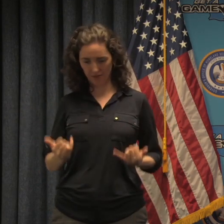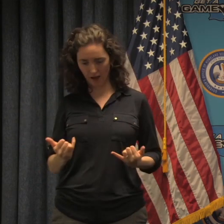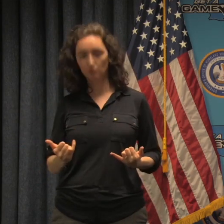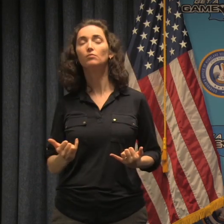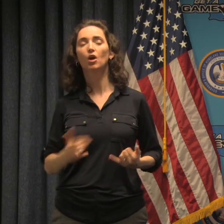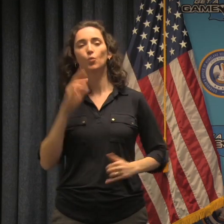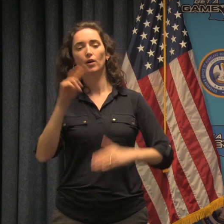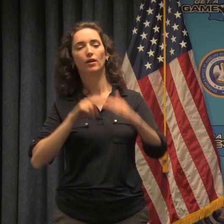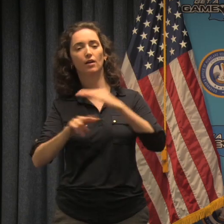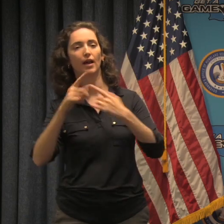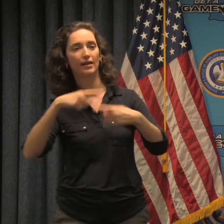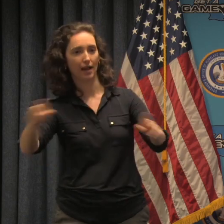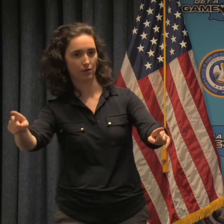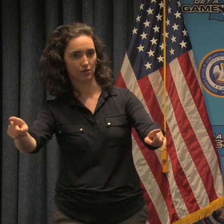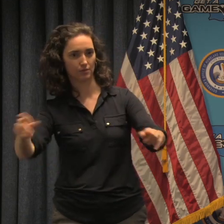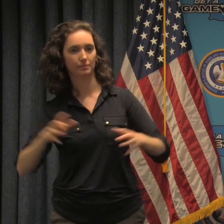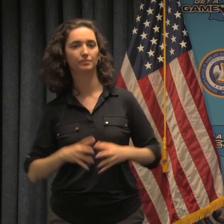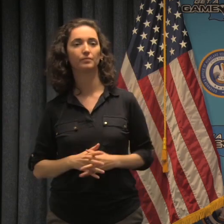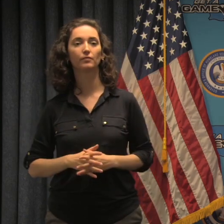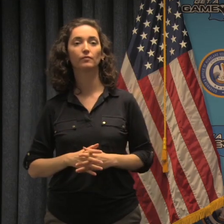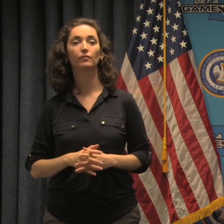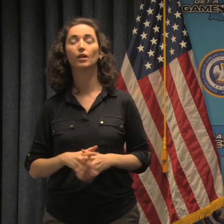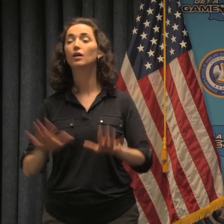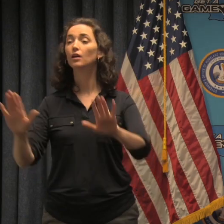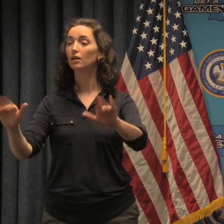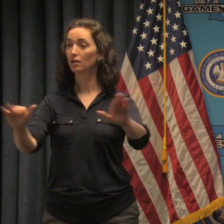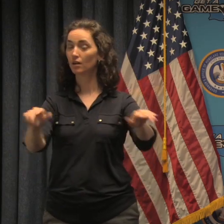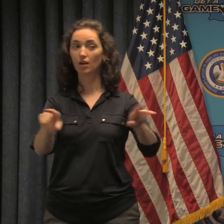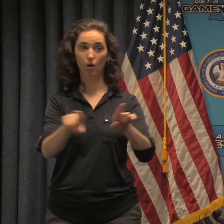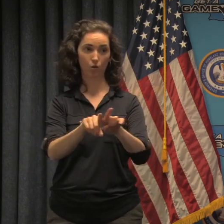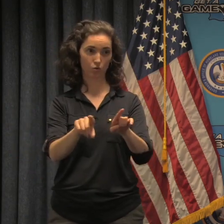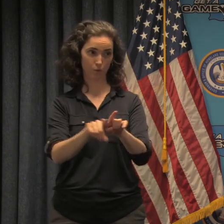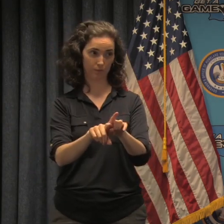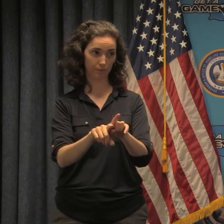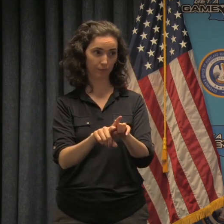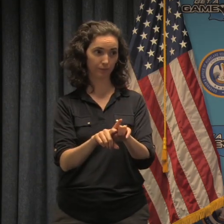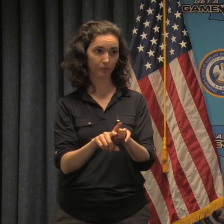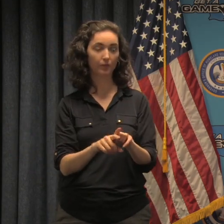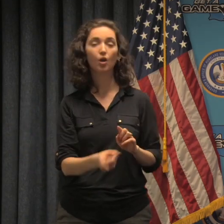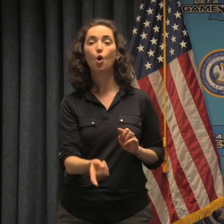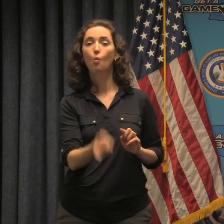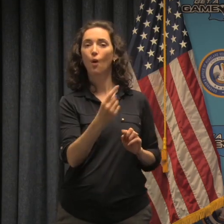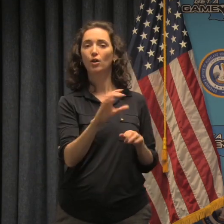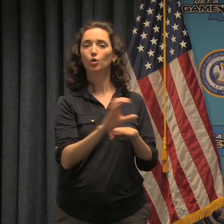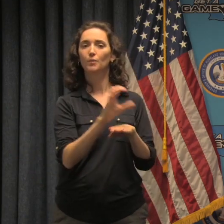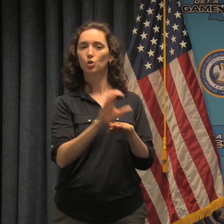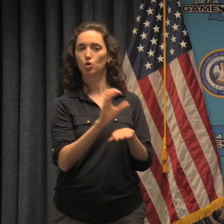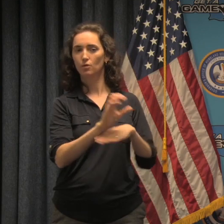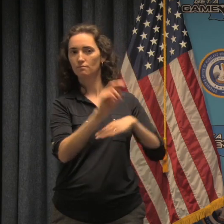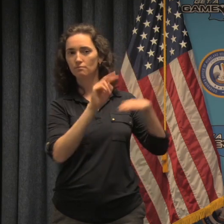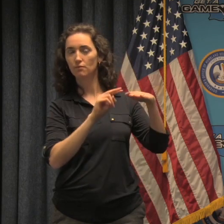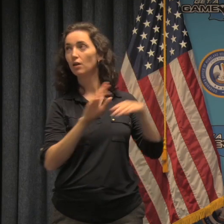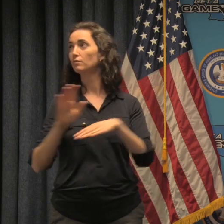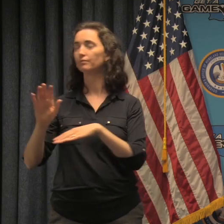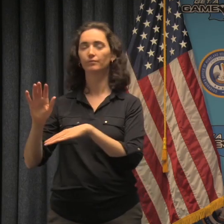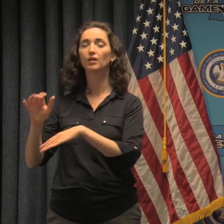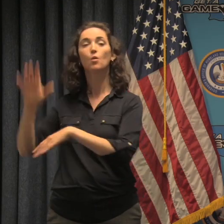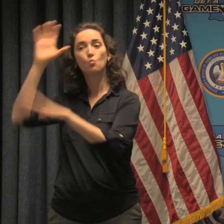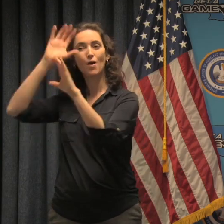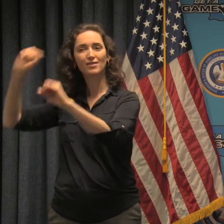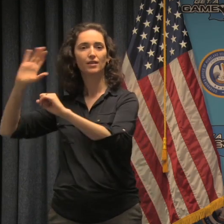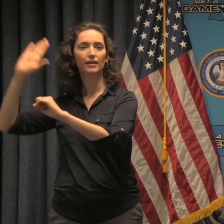And by the way, the underlying assumption for at least one of the models shown by the president the other